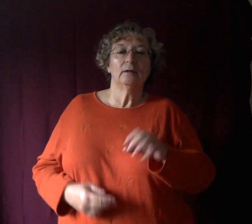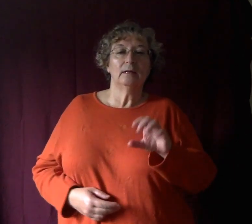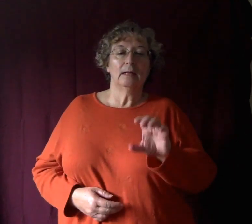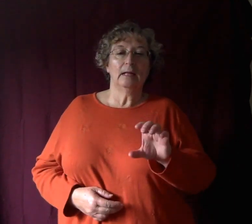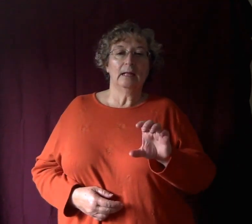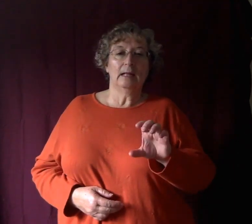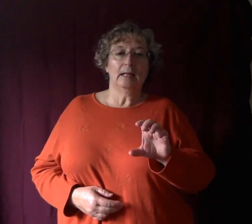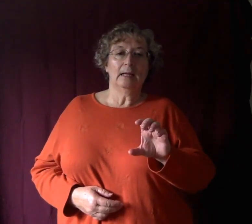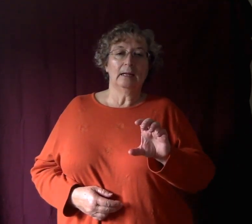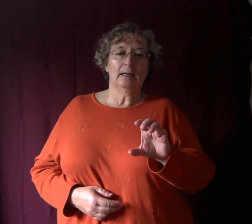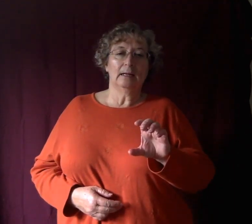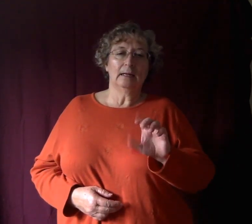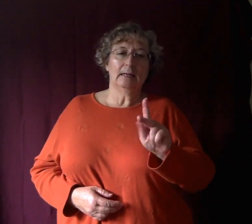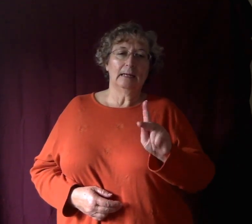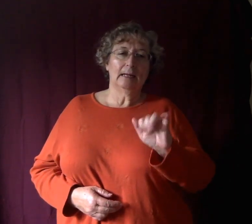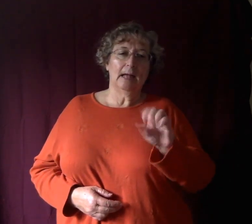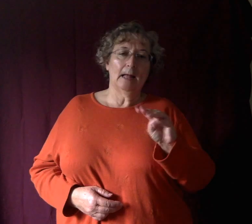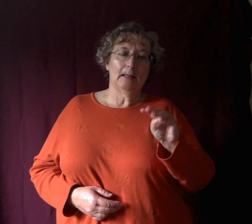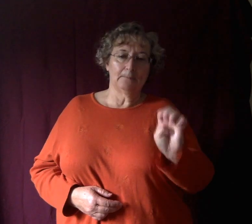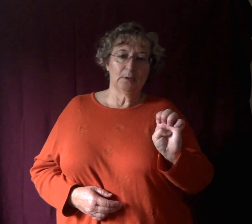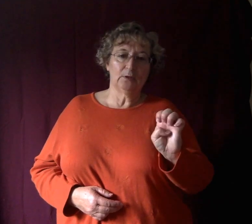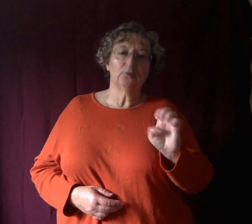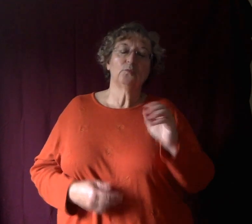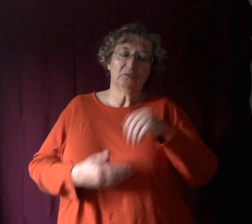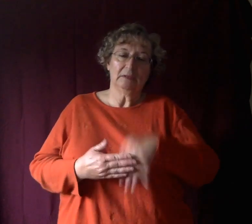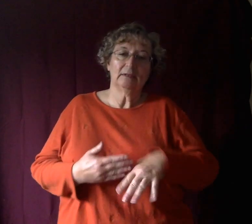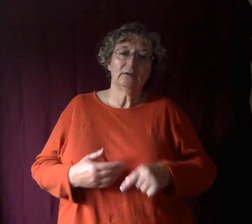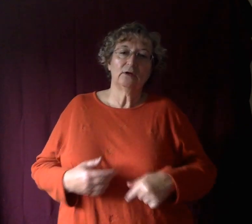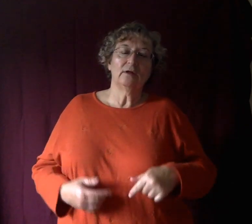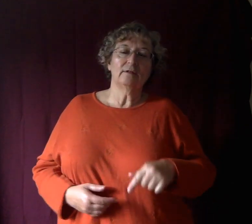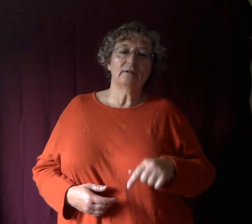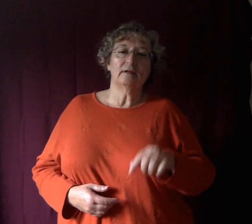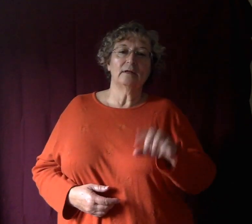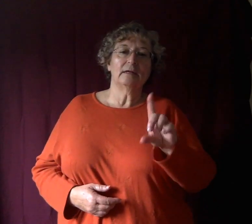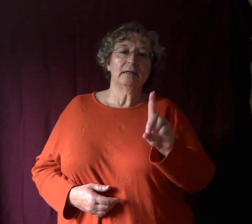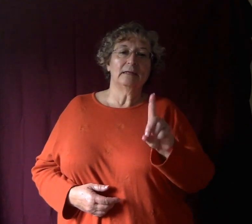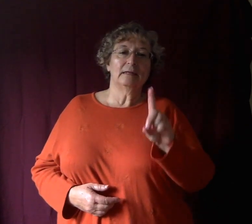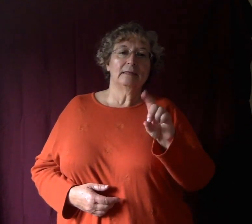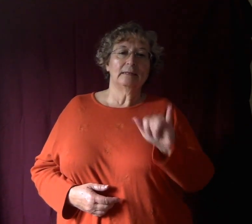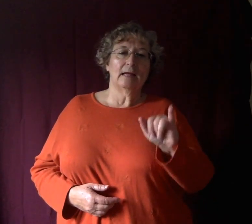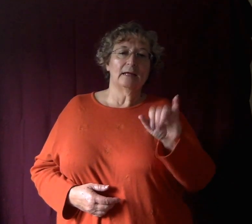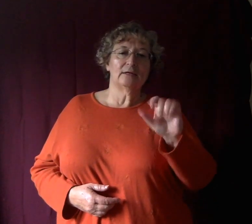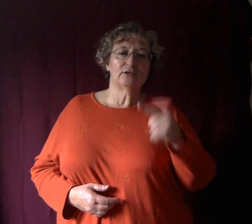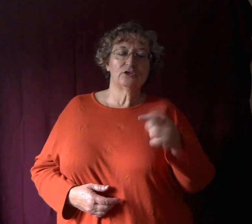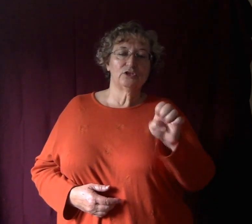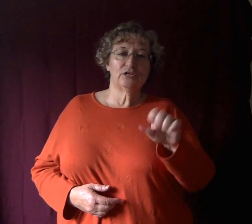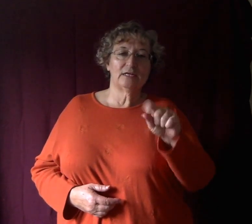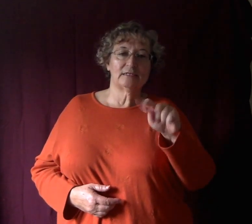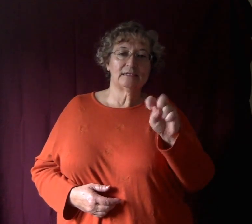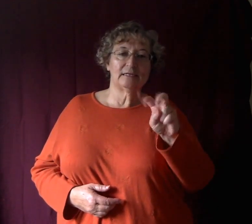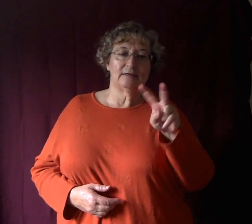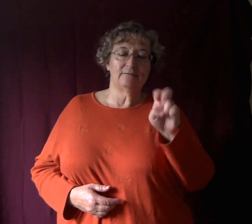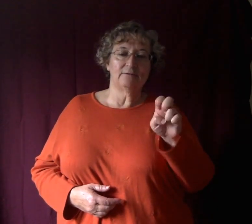muscle known as the pyloric sphincter. The digestive system, along the way, will contain several little